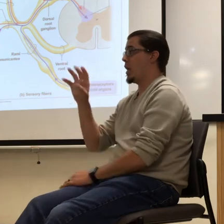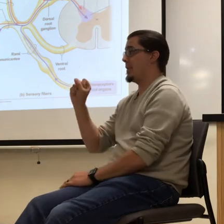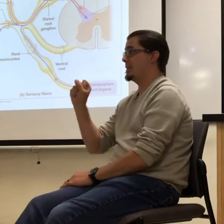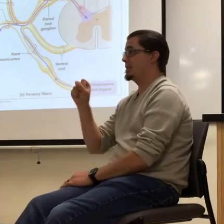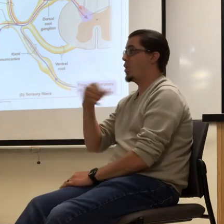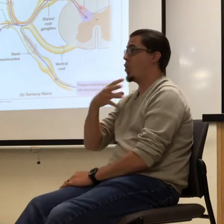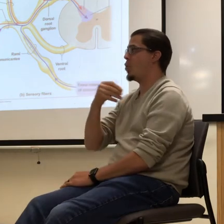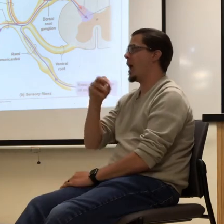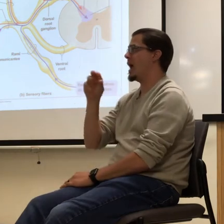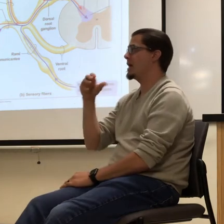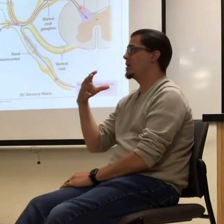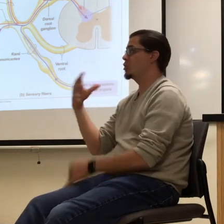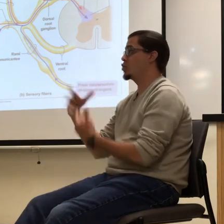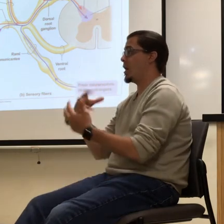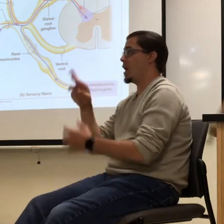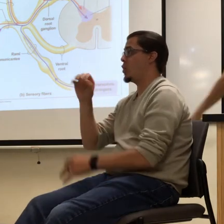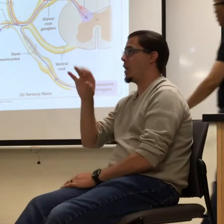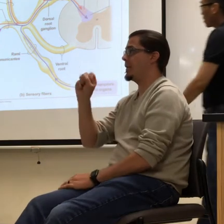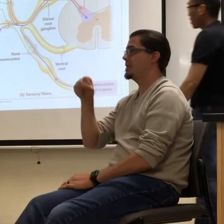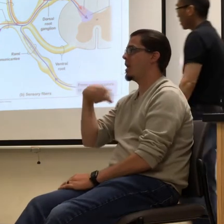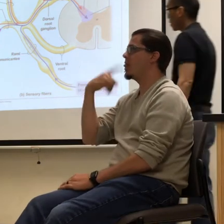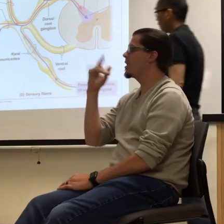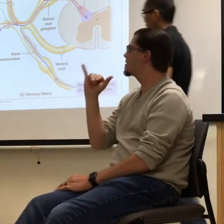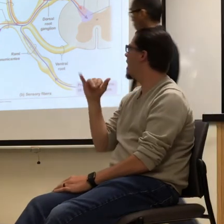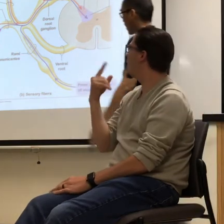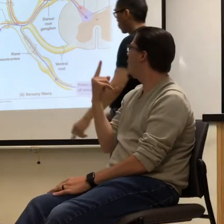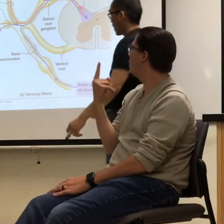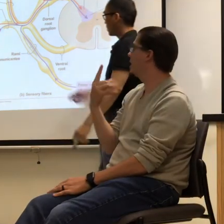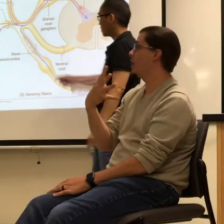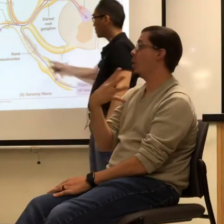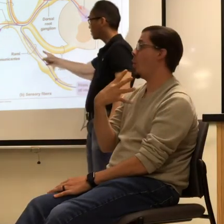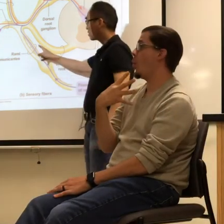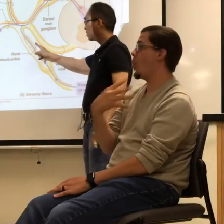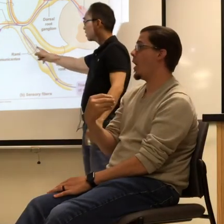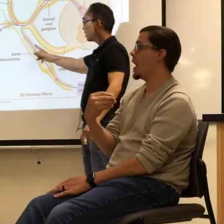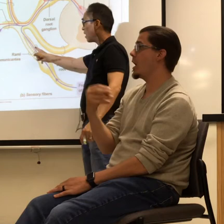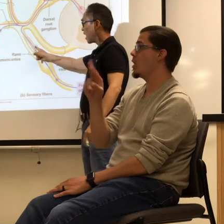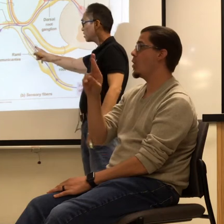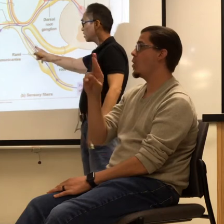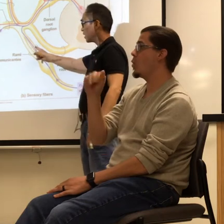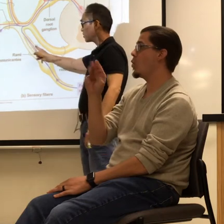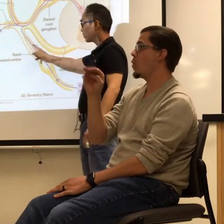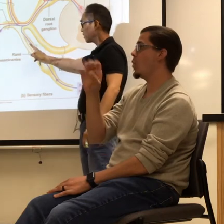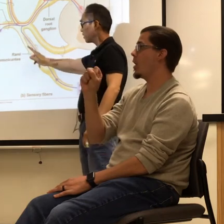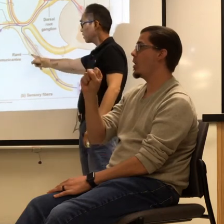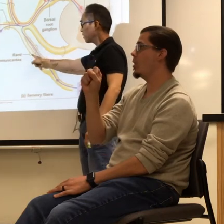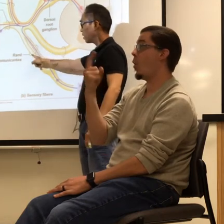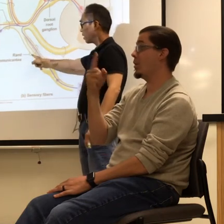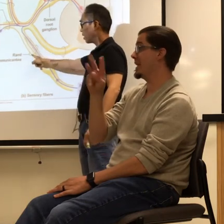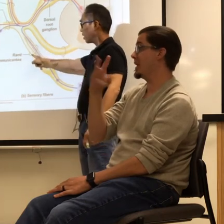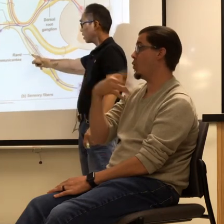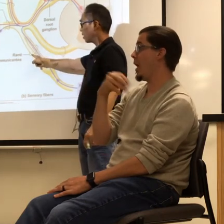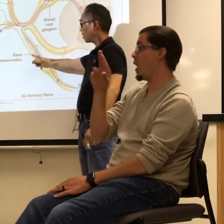looks like only the white ramus has the sensory,